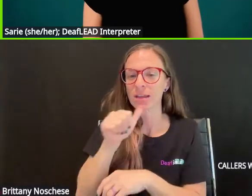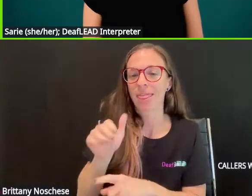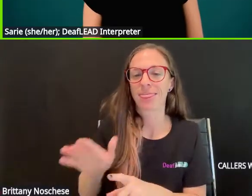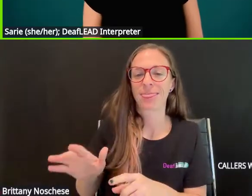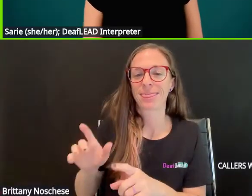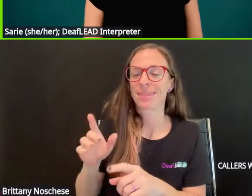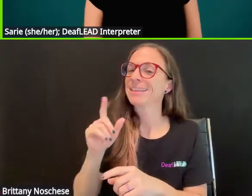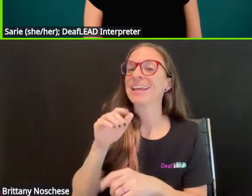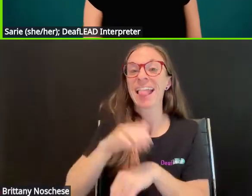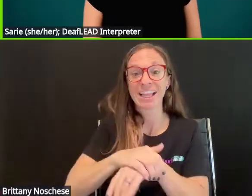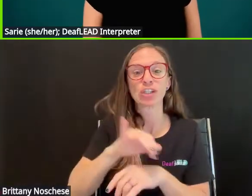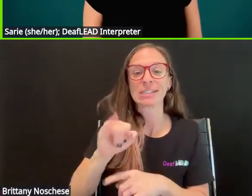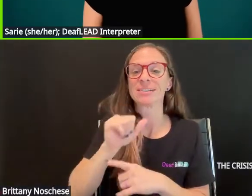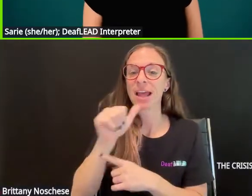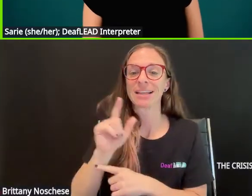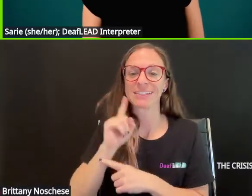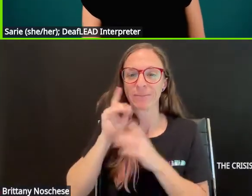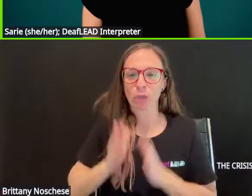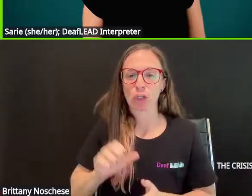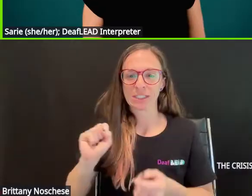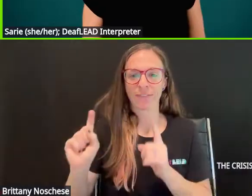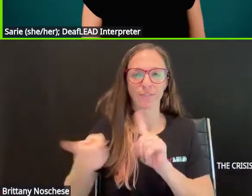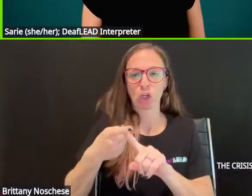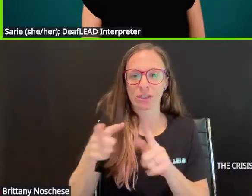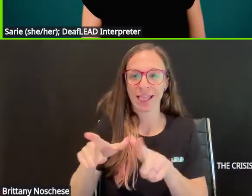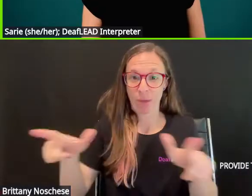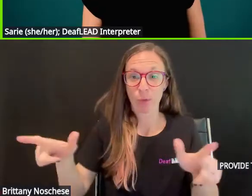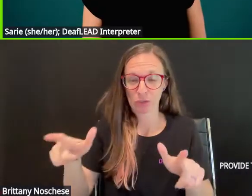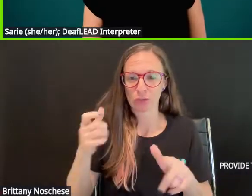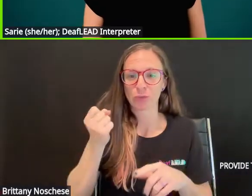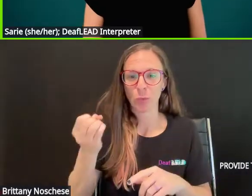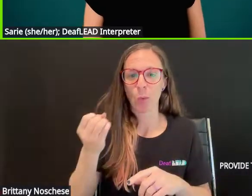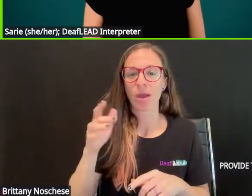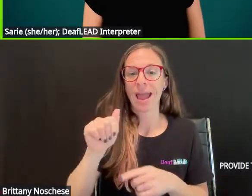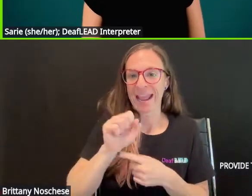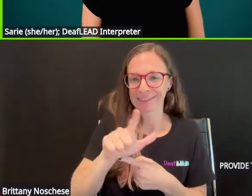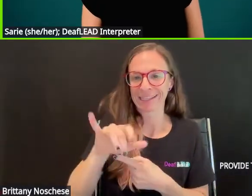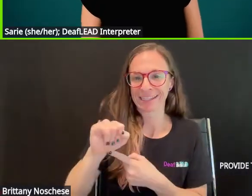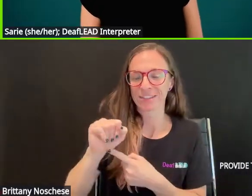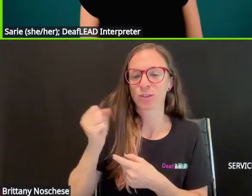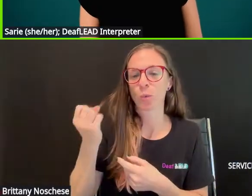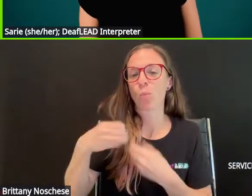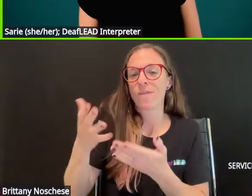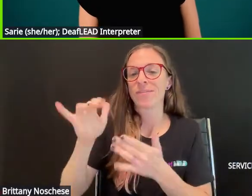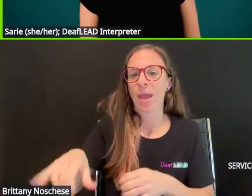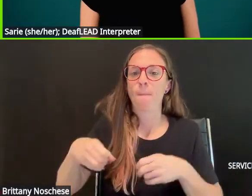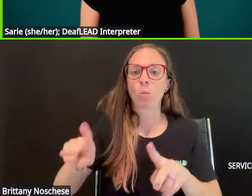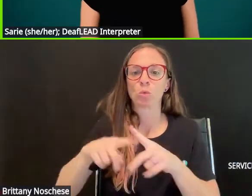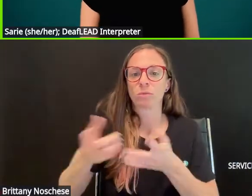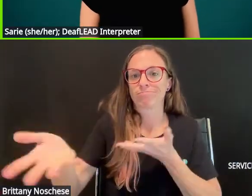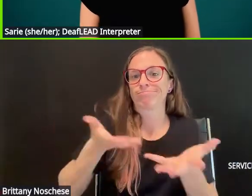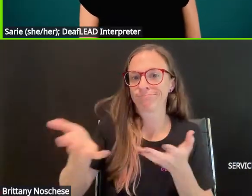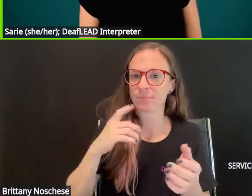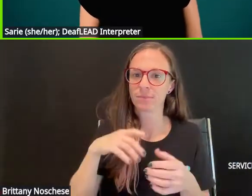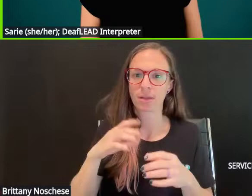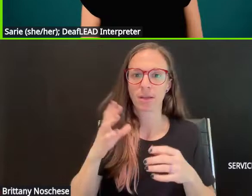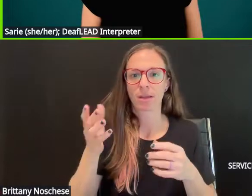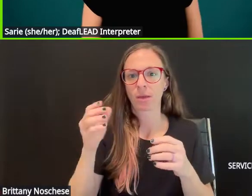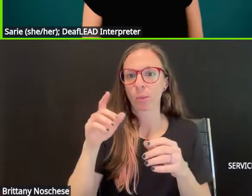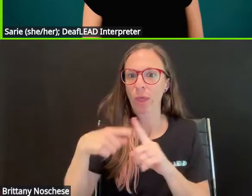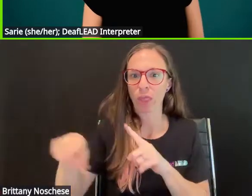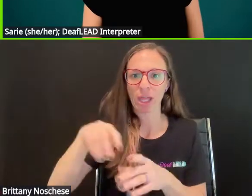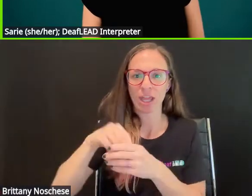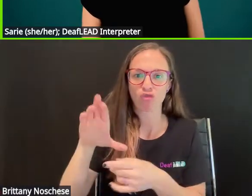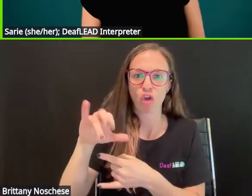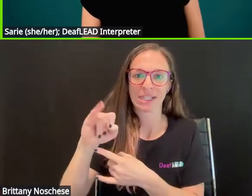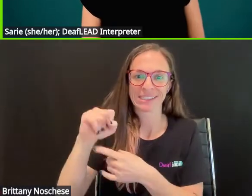community. Oftentimes, English is not the first language of a deaf individual, their native language, where American Sign Language might be,